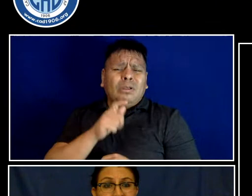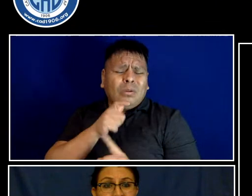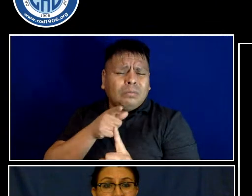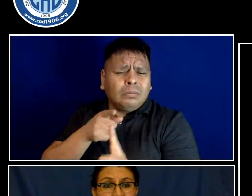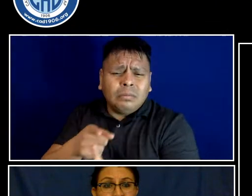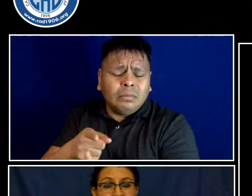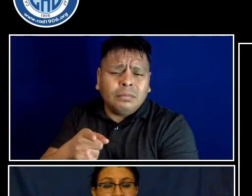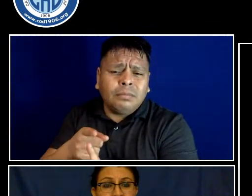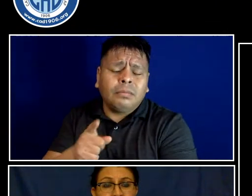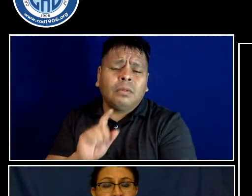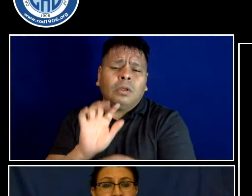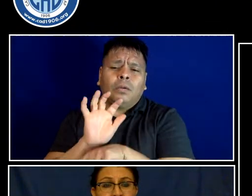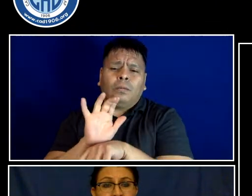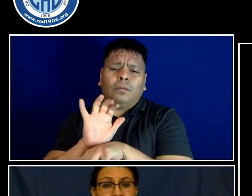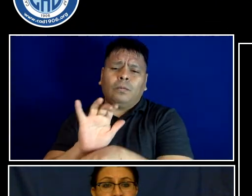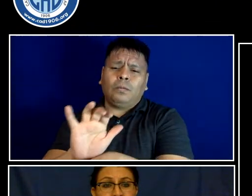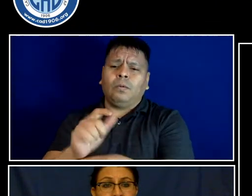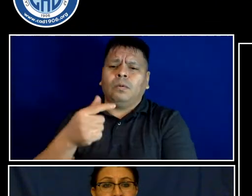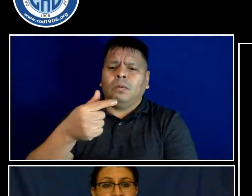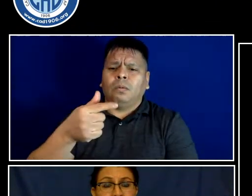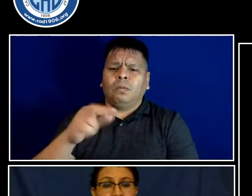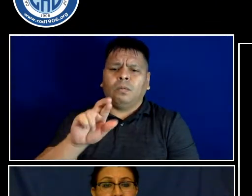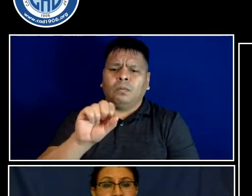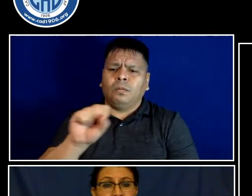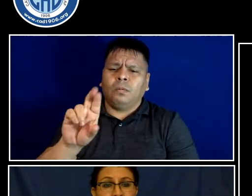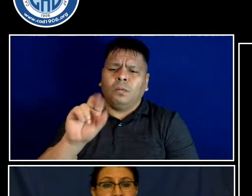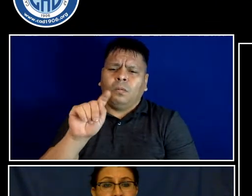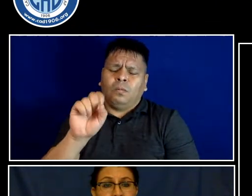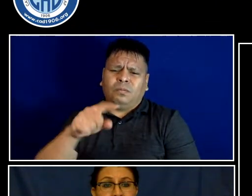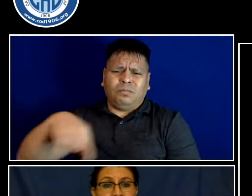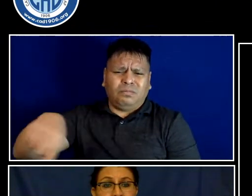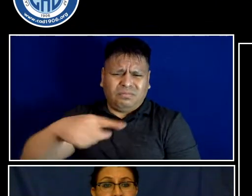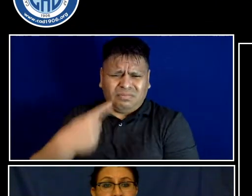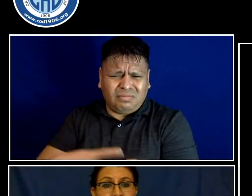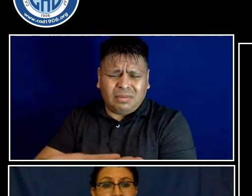chosen, which upset the Latin American community.